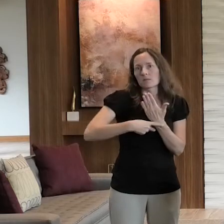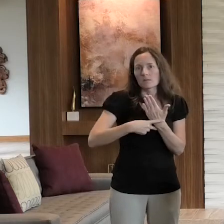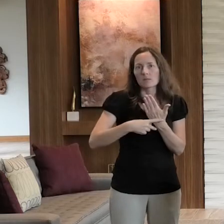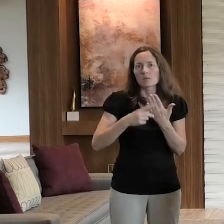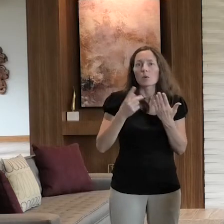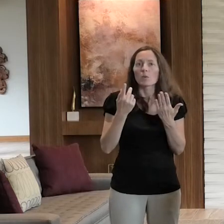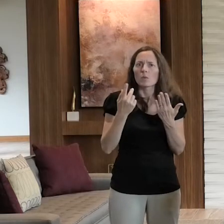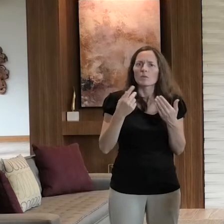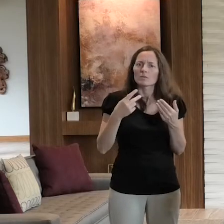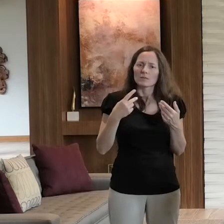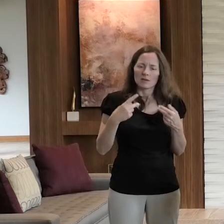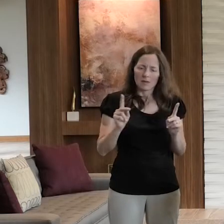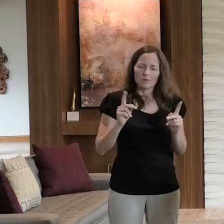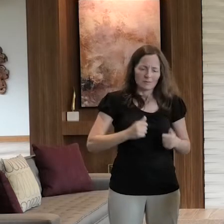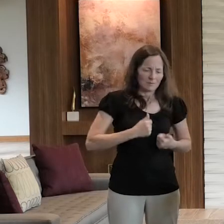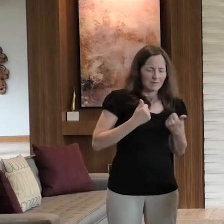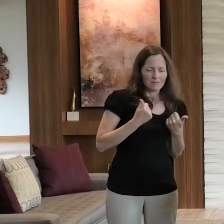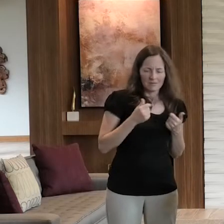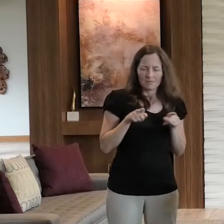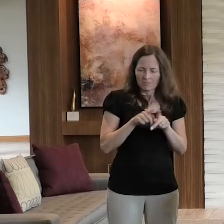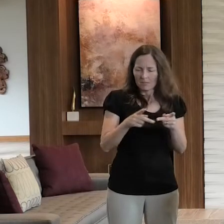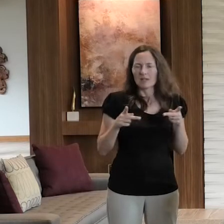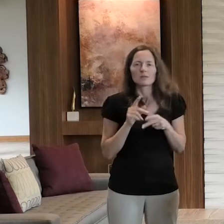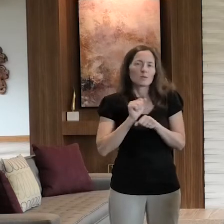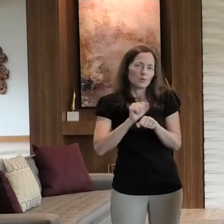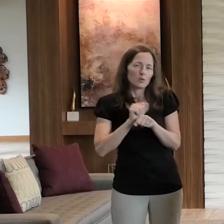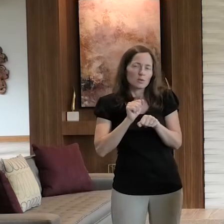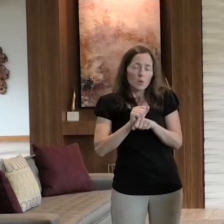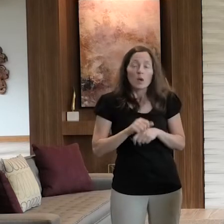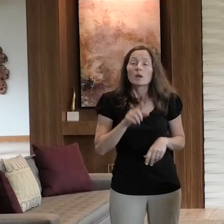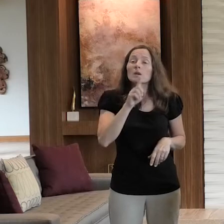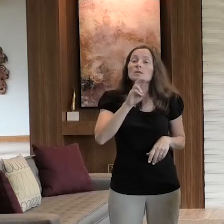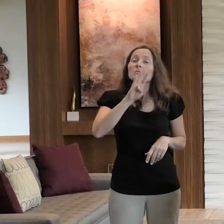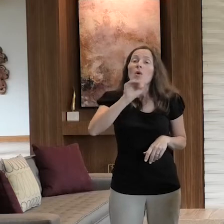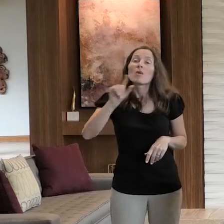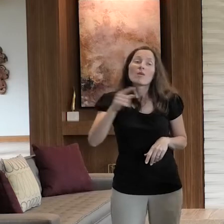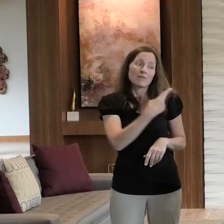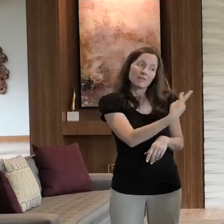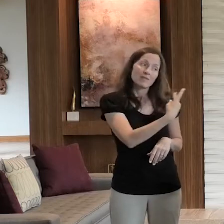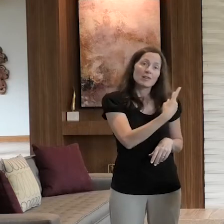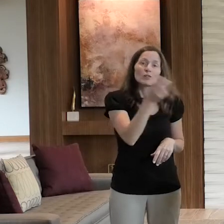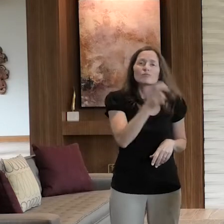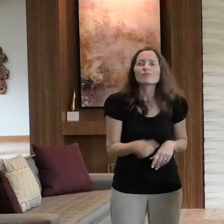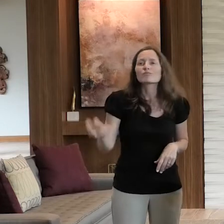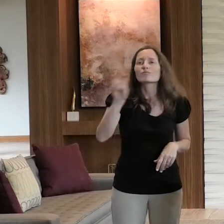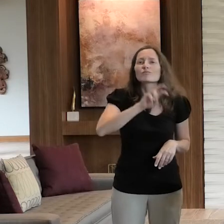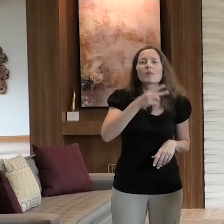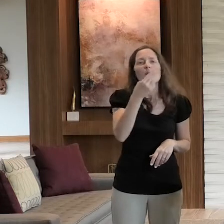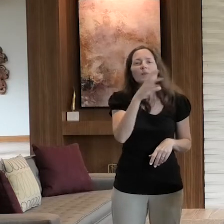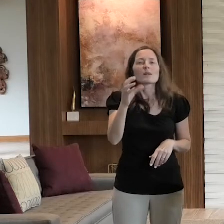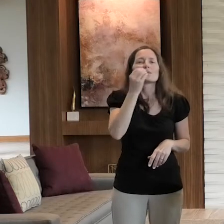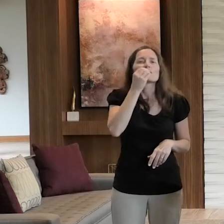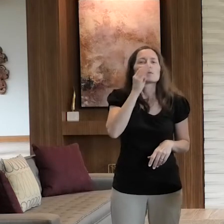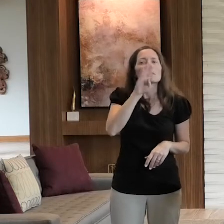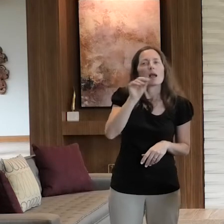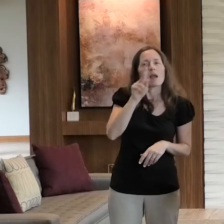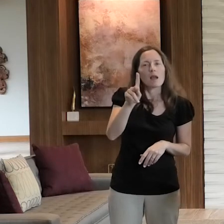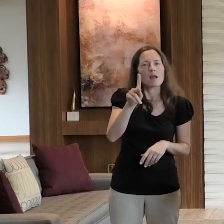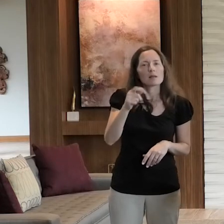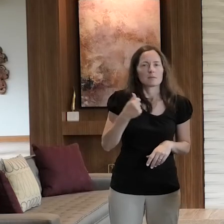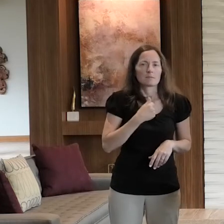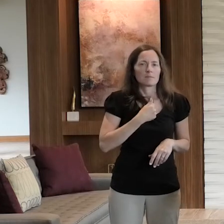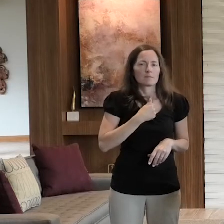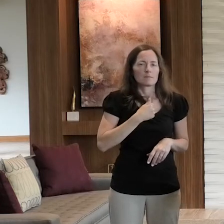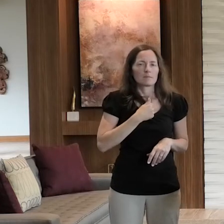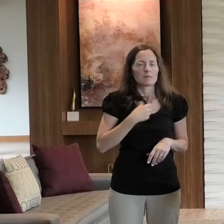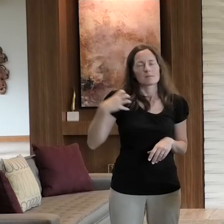work. Calvin and I had the opportunity to tour the Howard County Food Bank, myself as the chair of the Board of Directors of